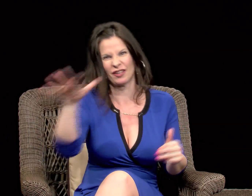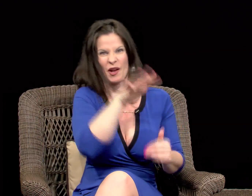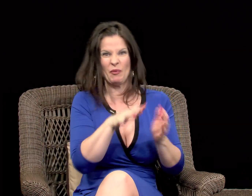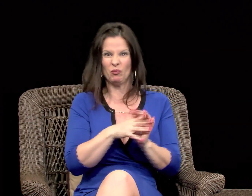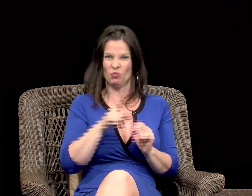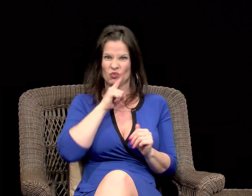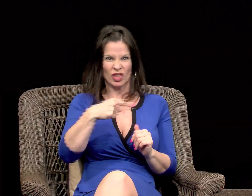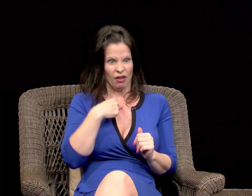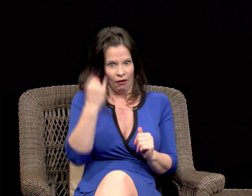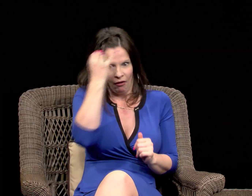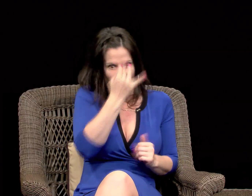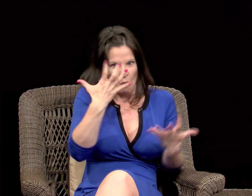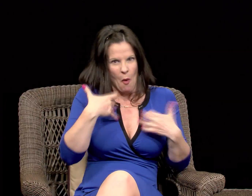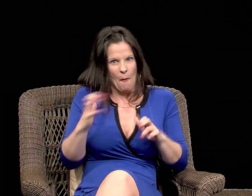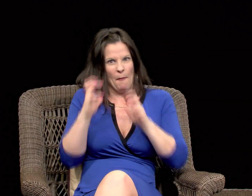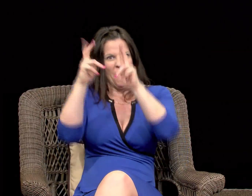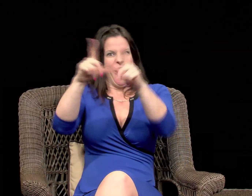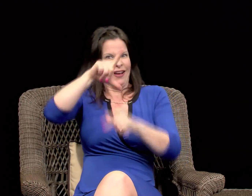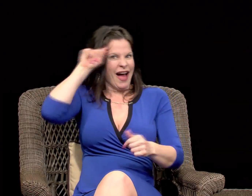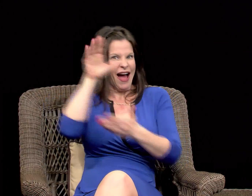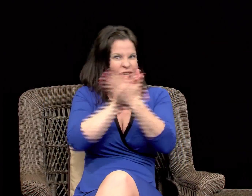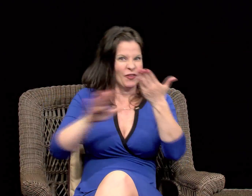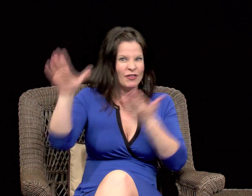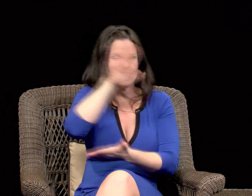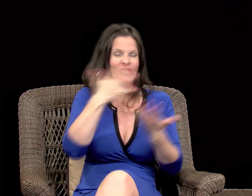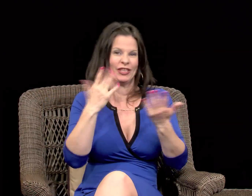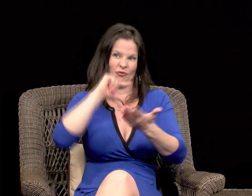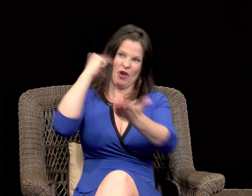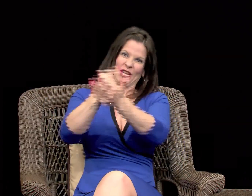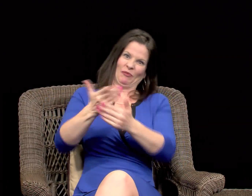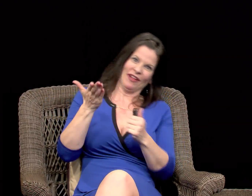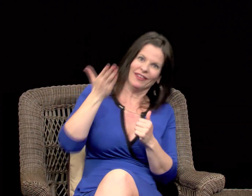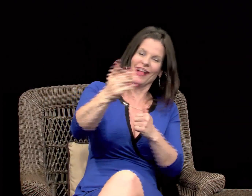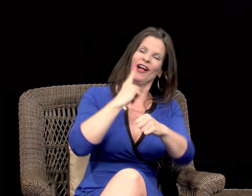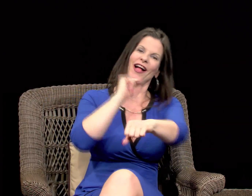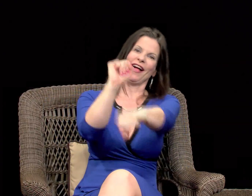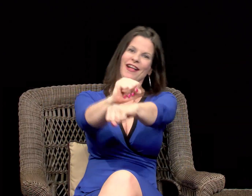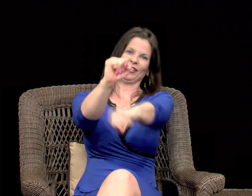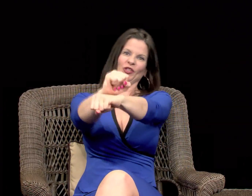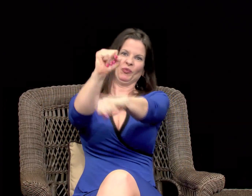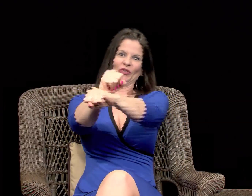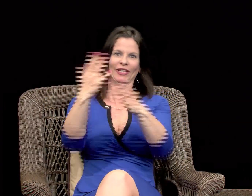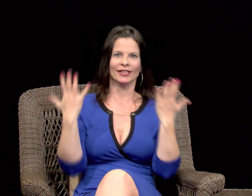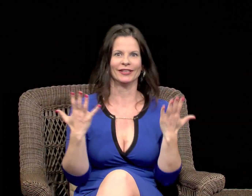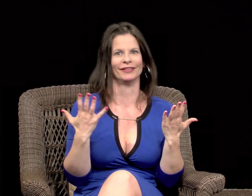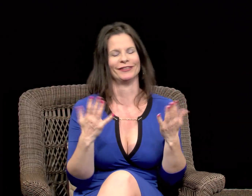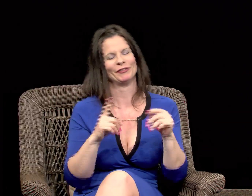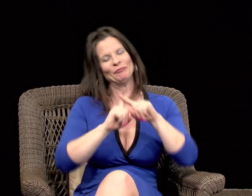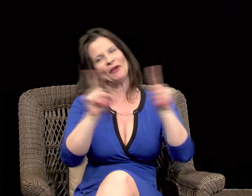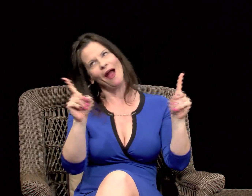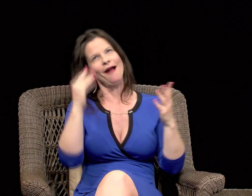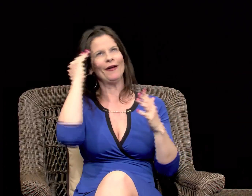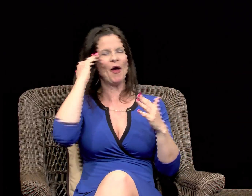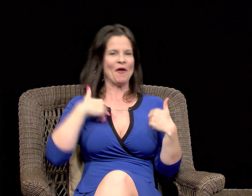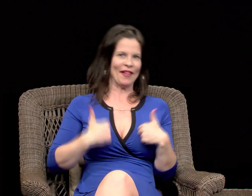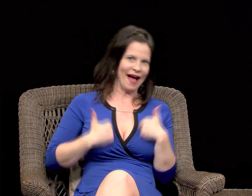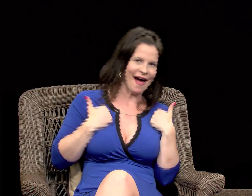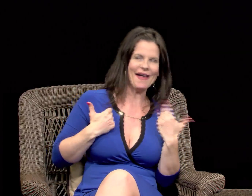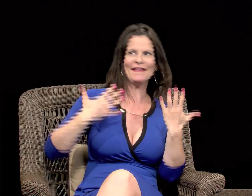university, what she is going to do, and I would love to graduate there. I would love to work it out, but